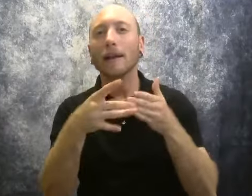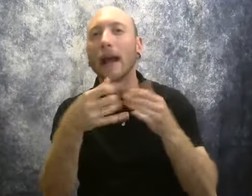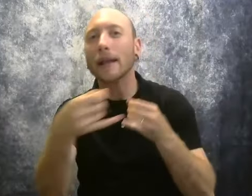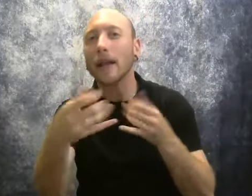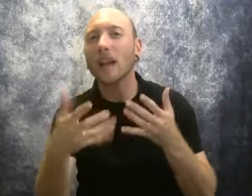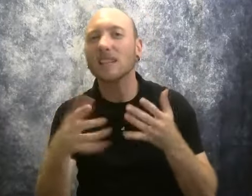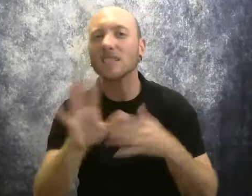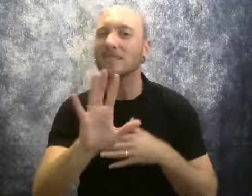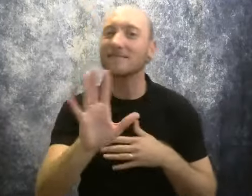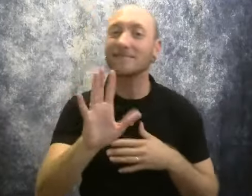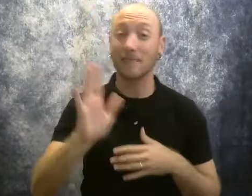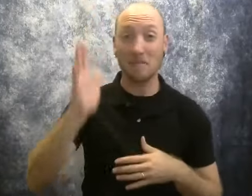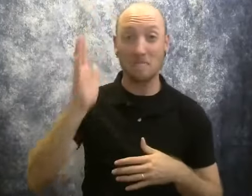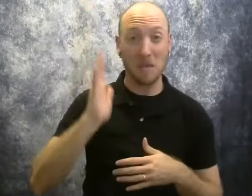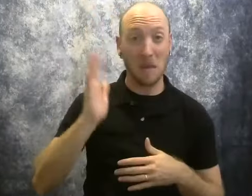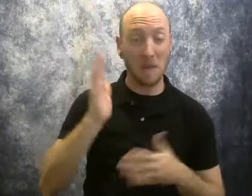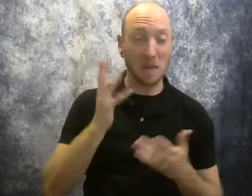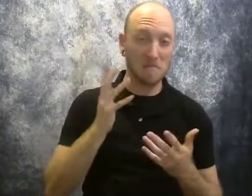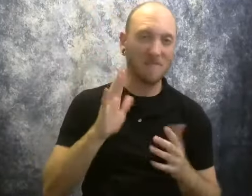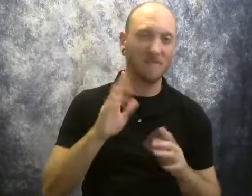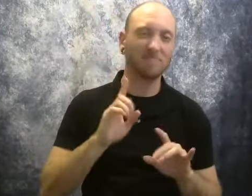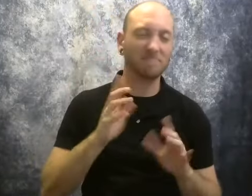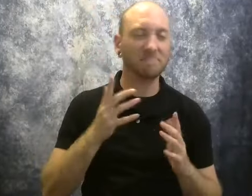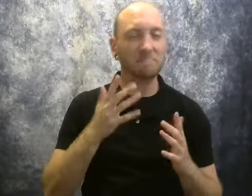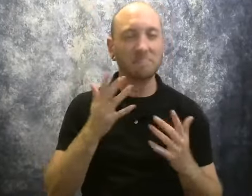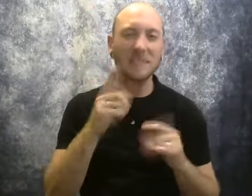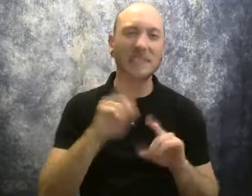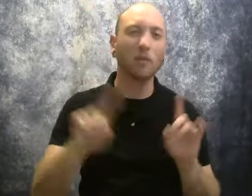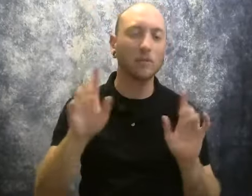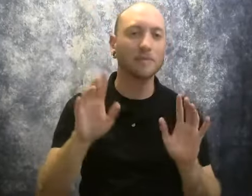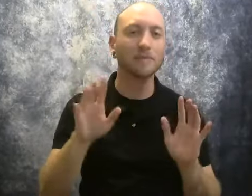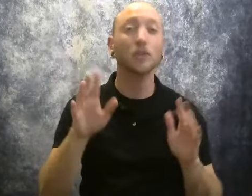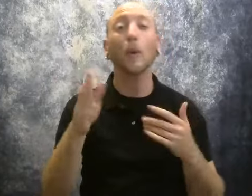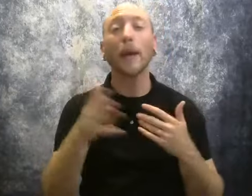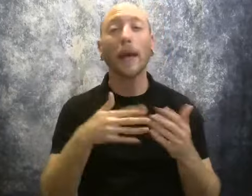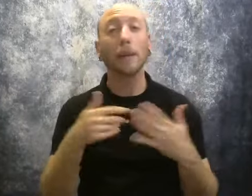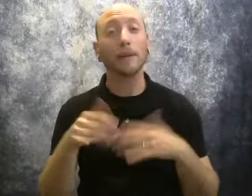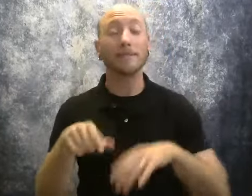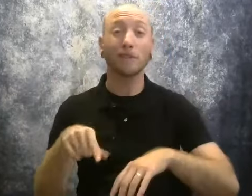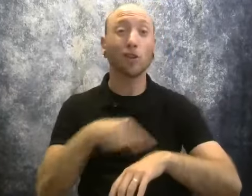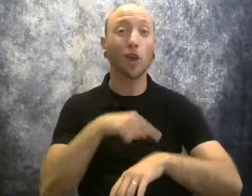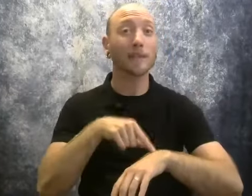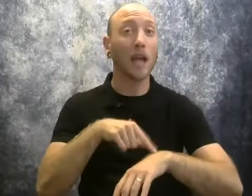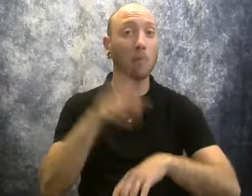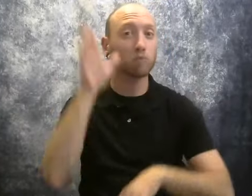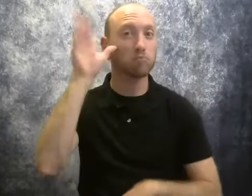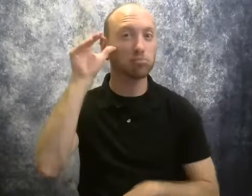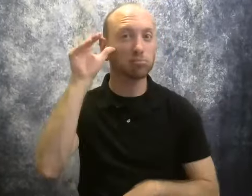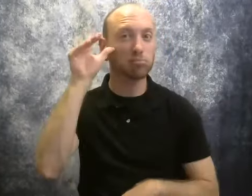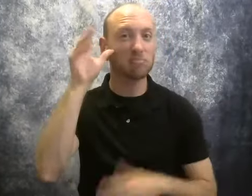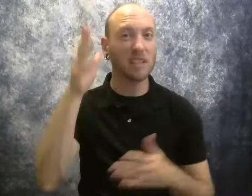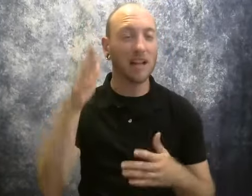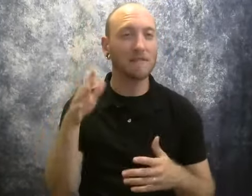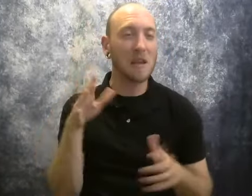bother? It's just like, how can this happen? So I went through that for a long time.